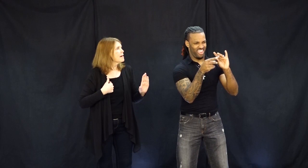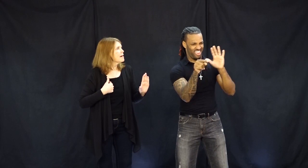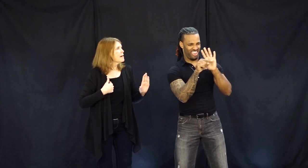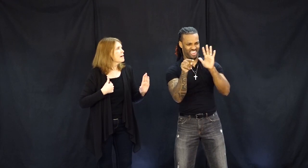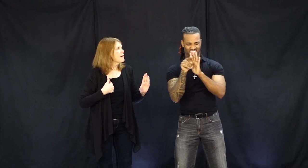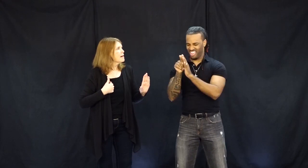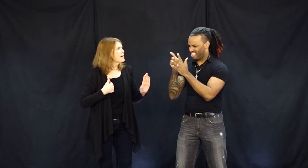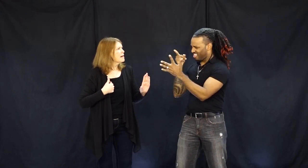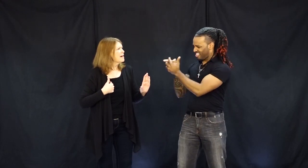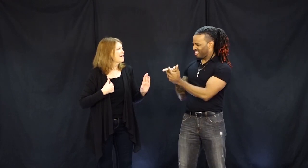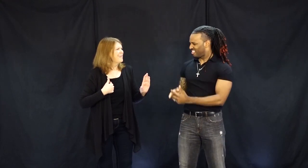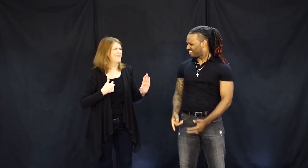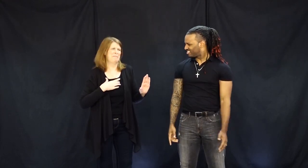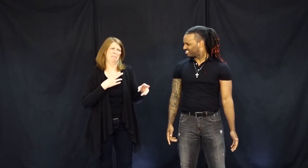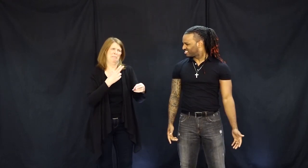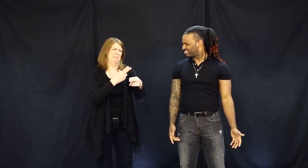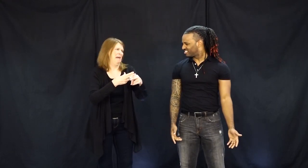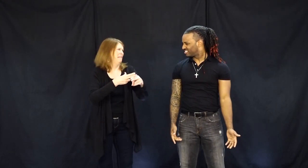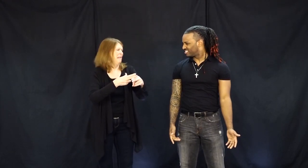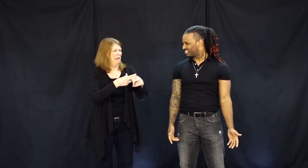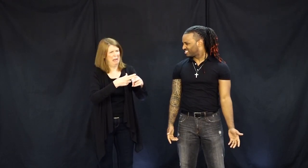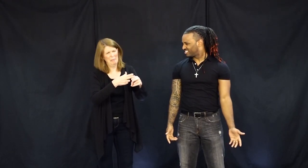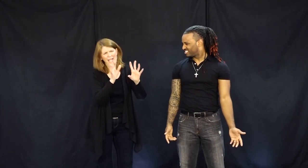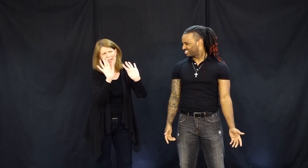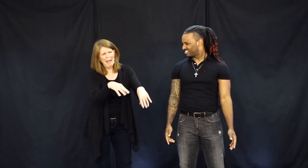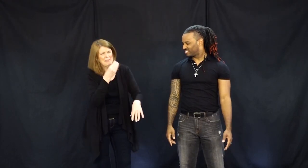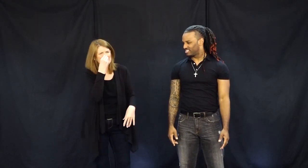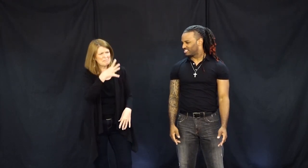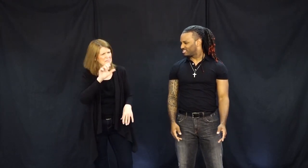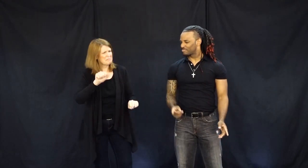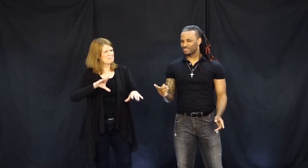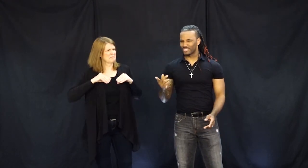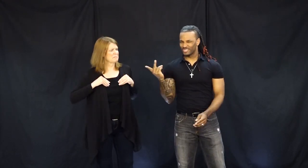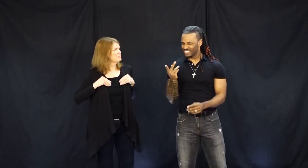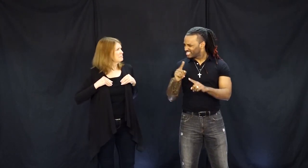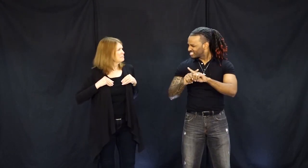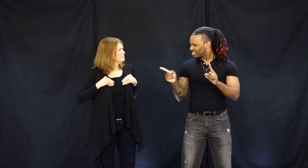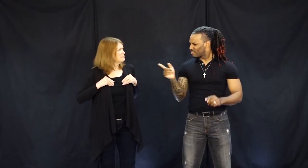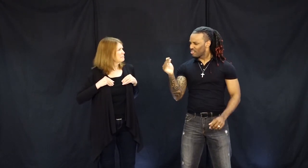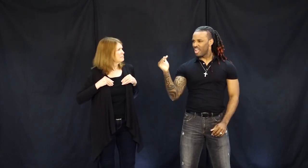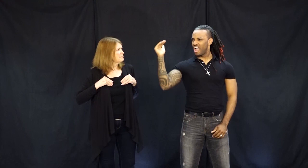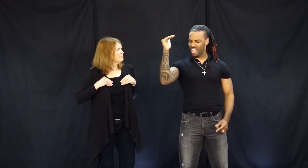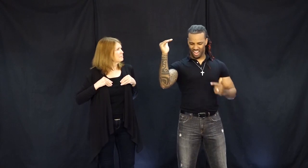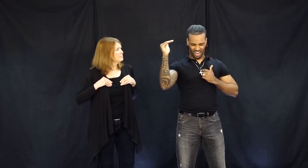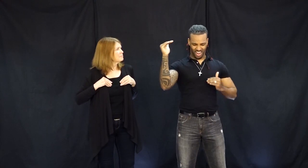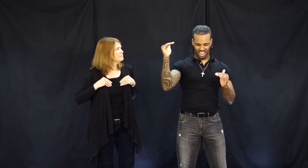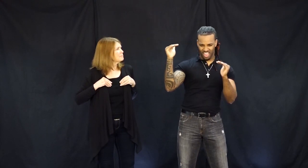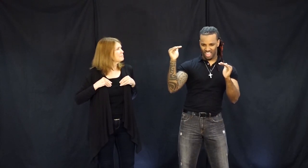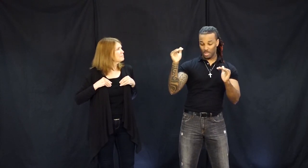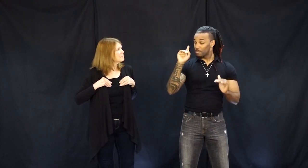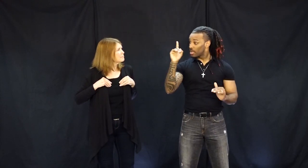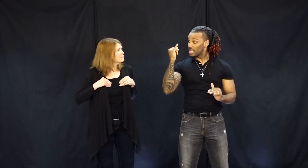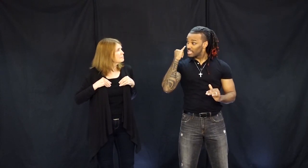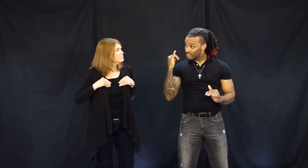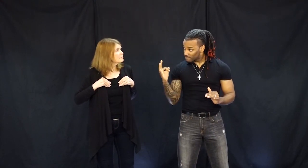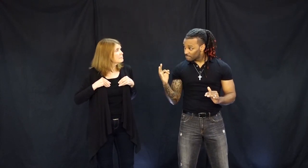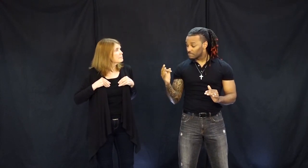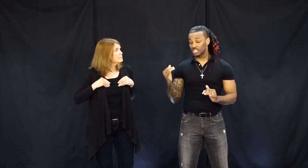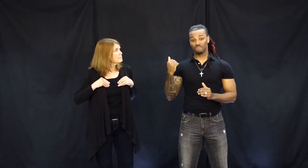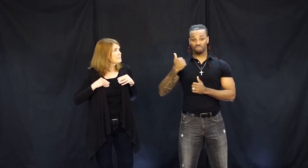and they rake it through the mud. My name's been through a lot, I can take Well, I don't have your name, I don't have your titles, I don't have your land, but if you know, if you